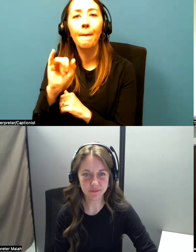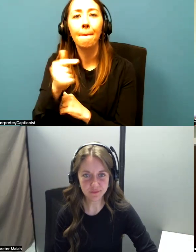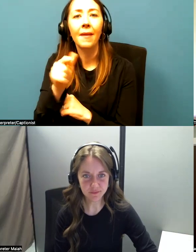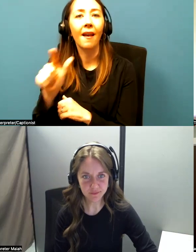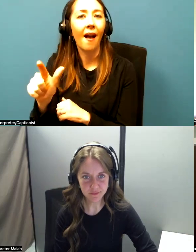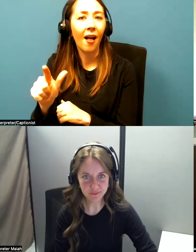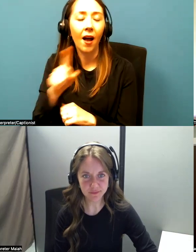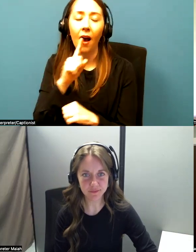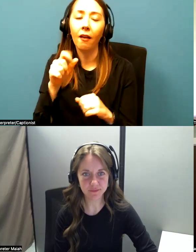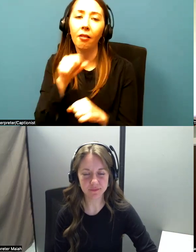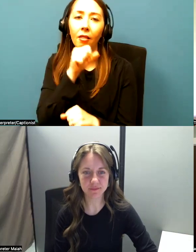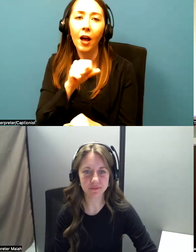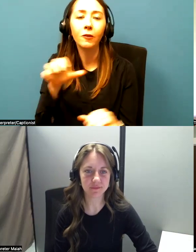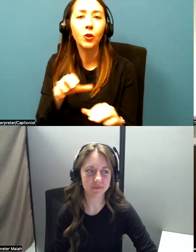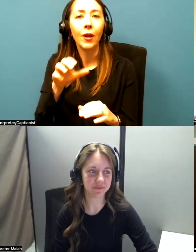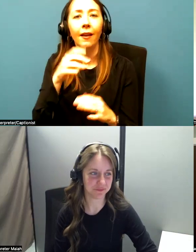I loved doing comedy with him.